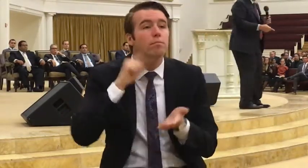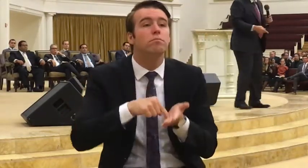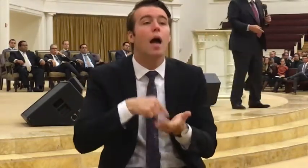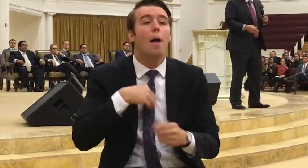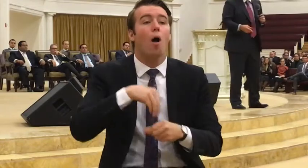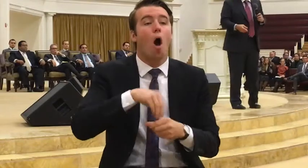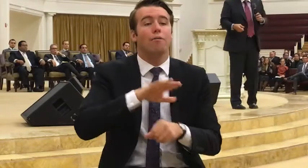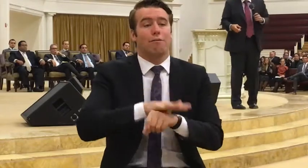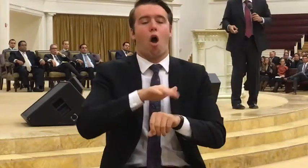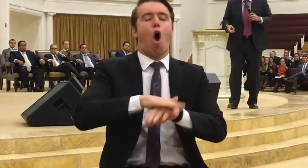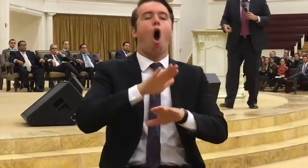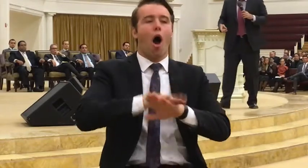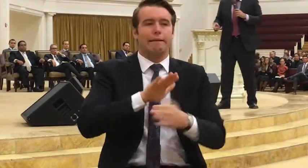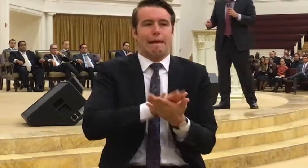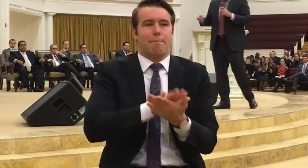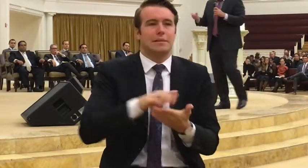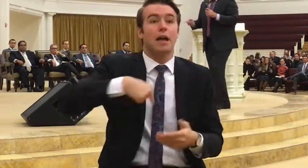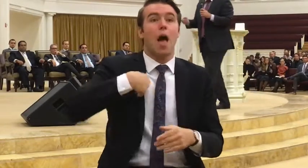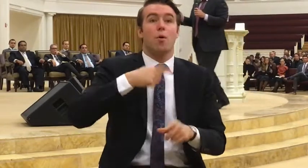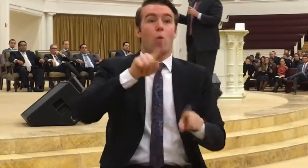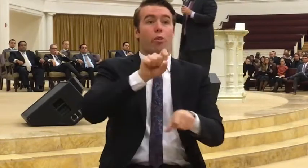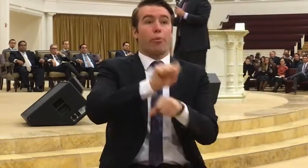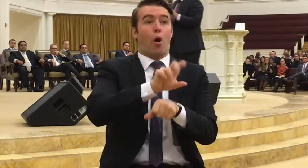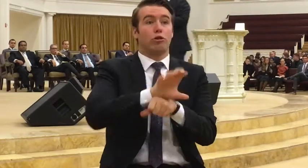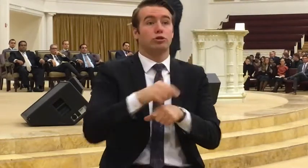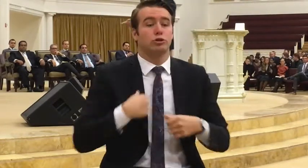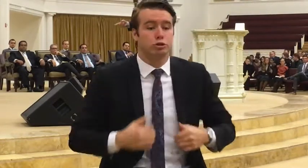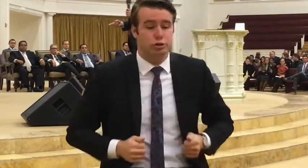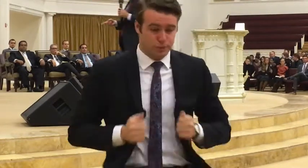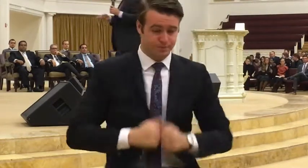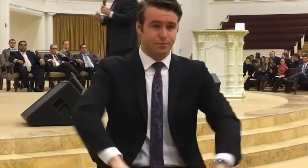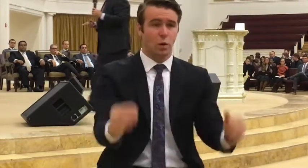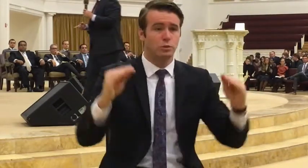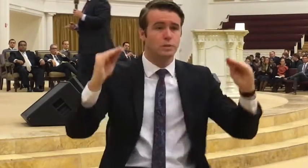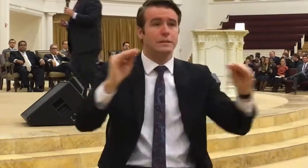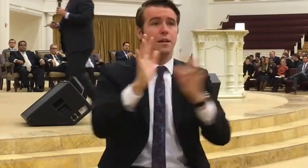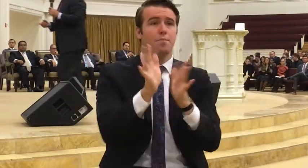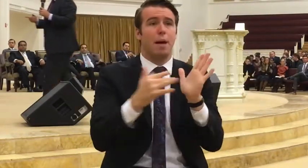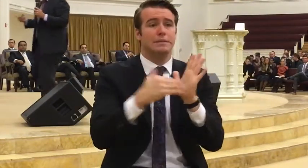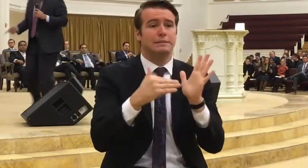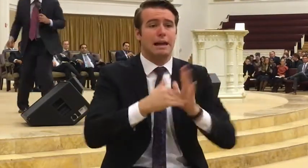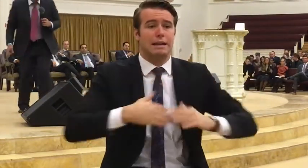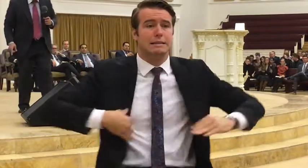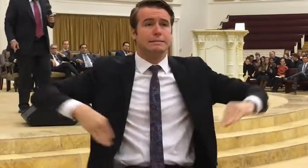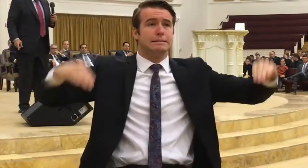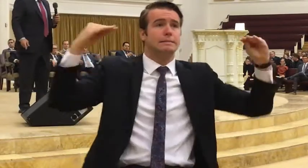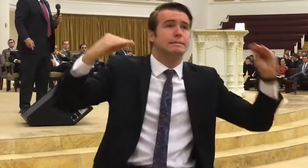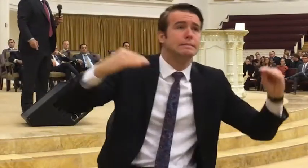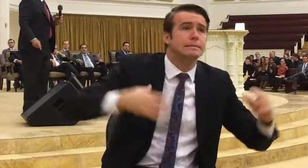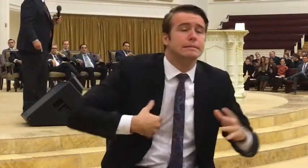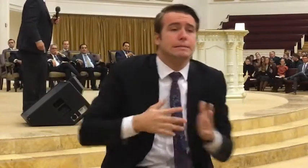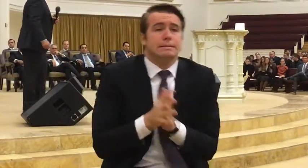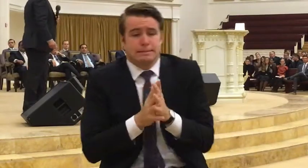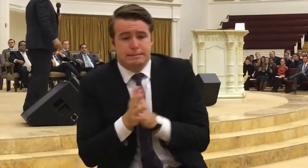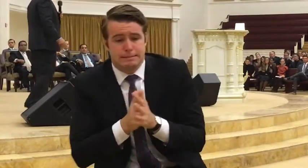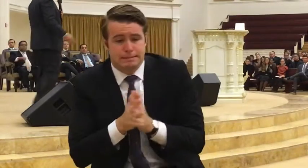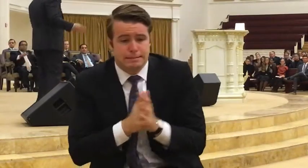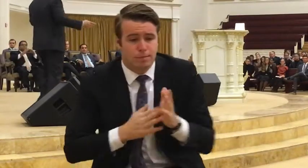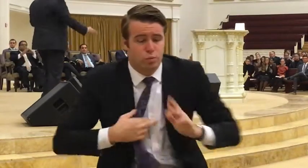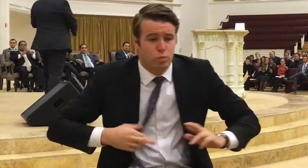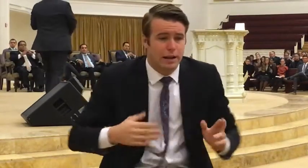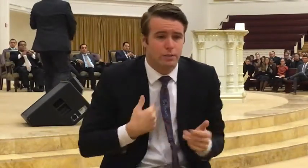Church, and I'm trying to teach a Bible study and gather around the flag and pray, and